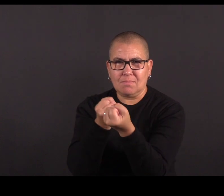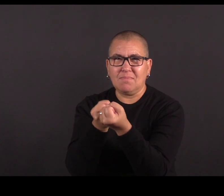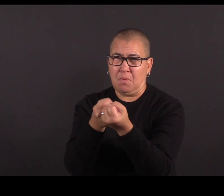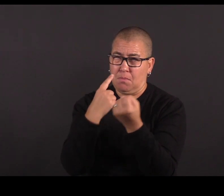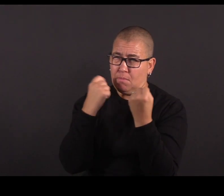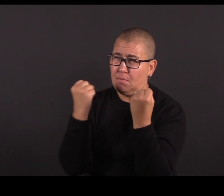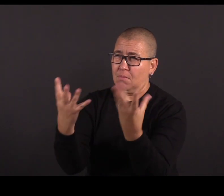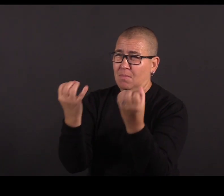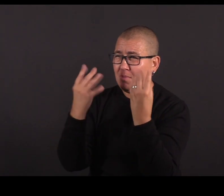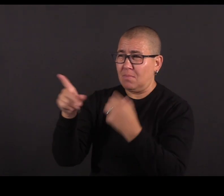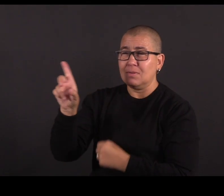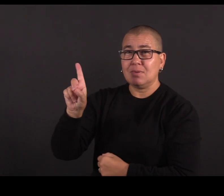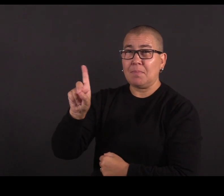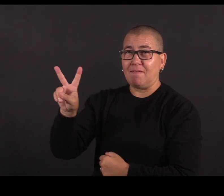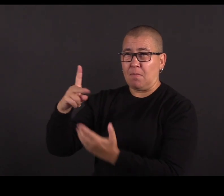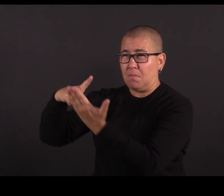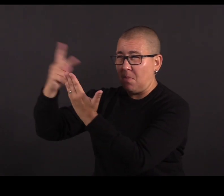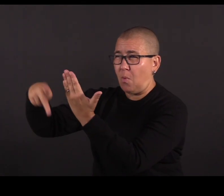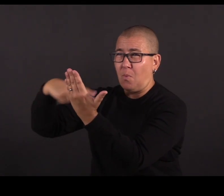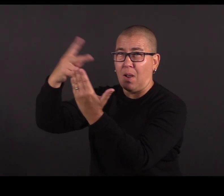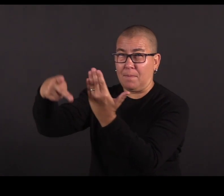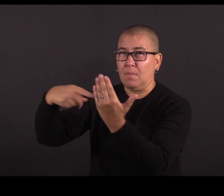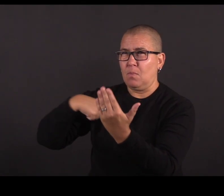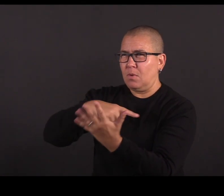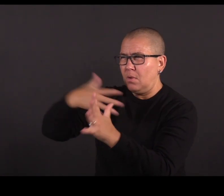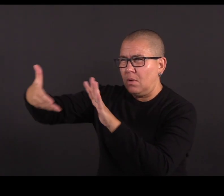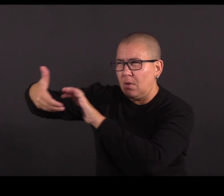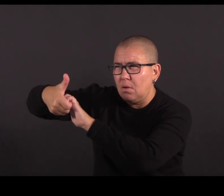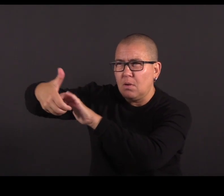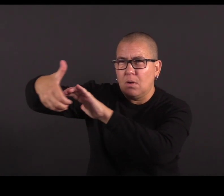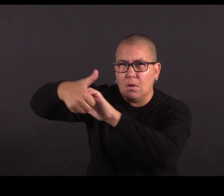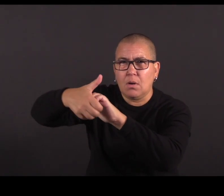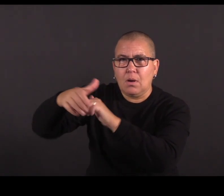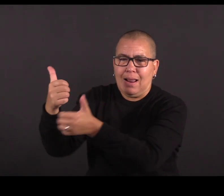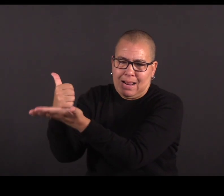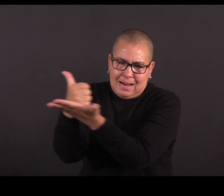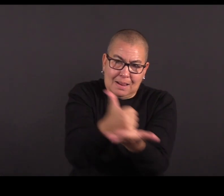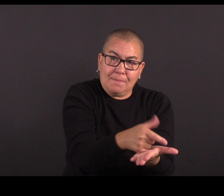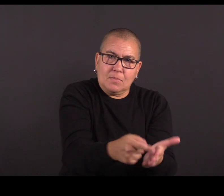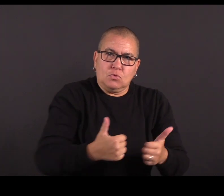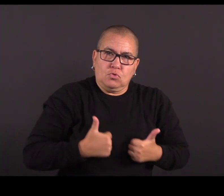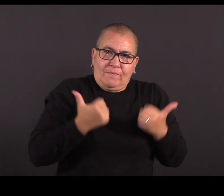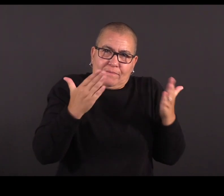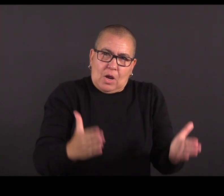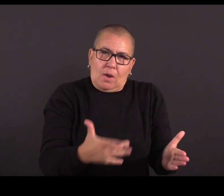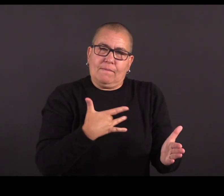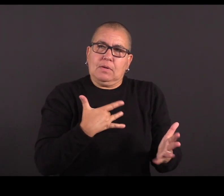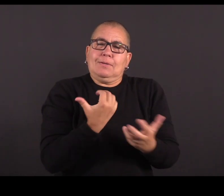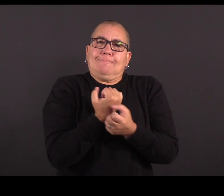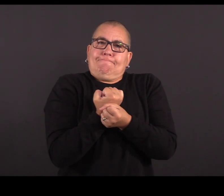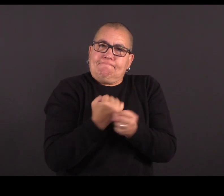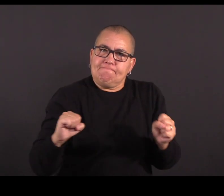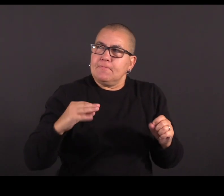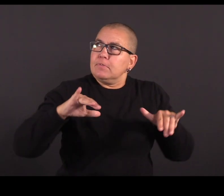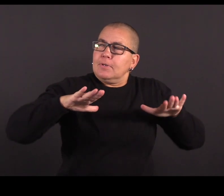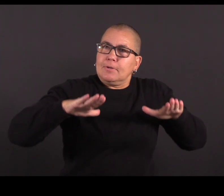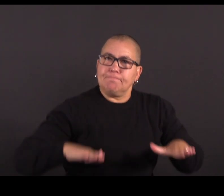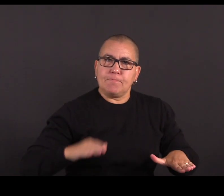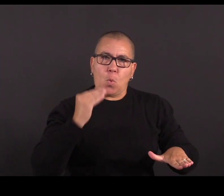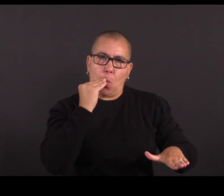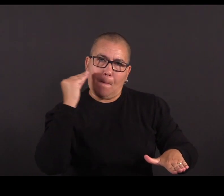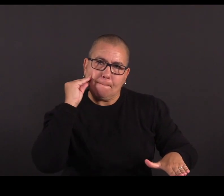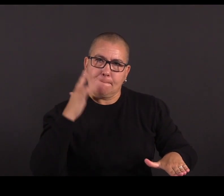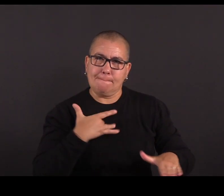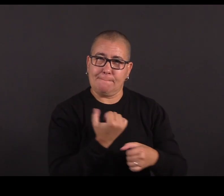for years, designed to help survivors stay safely in their homes. The DV